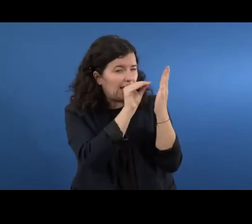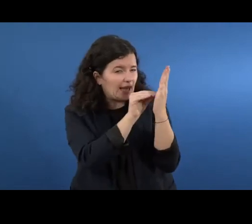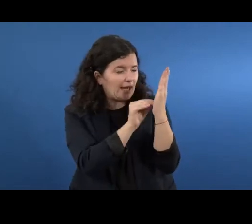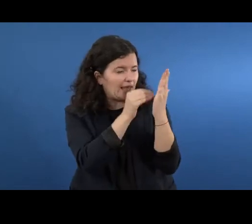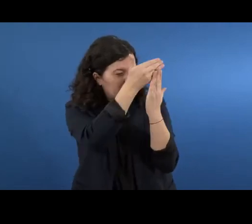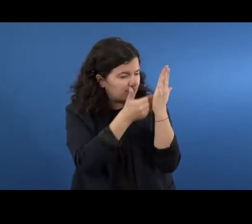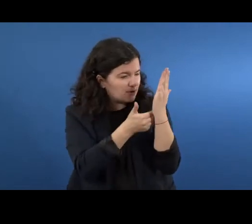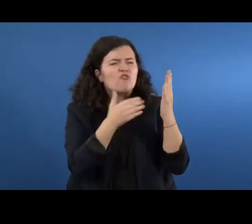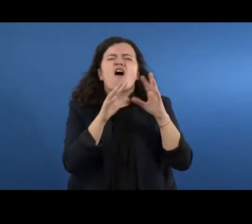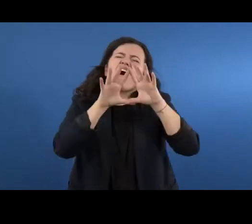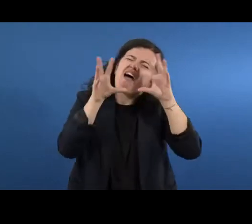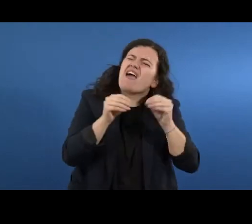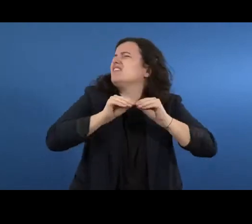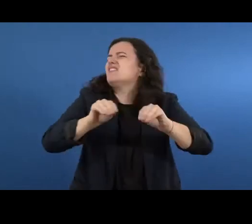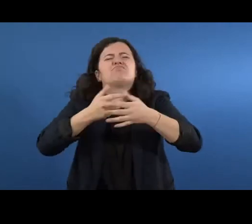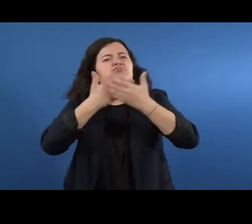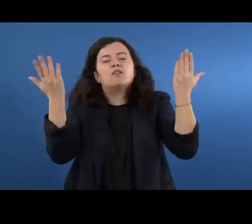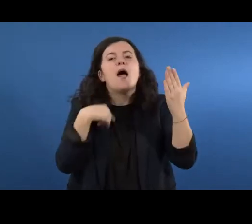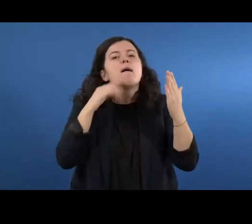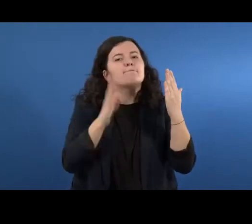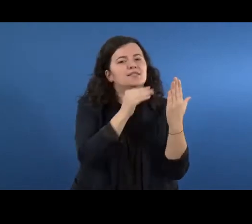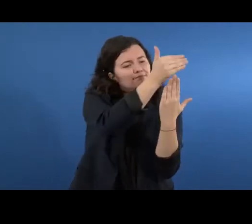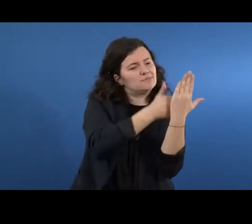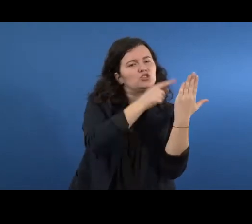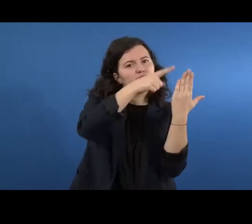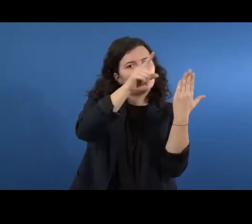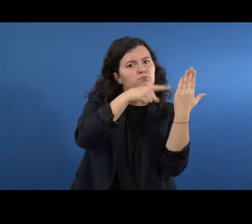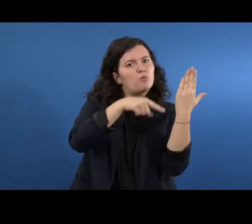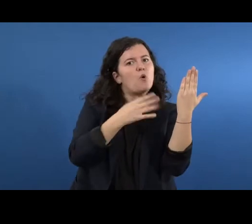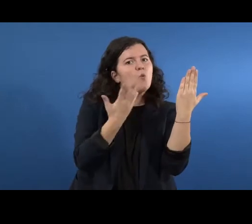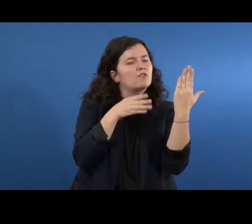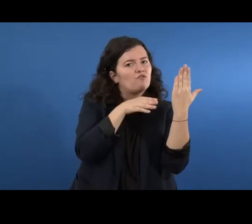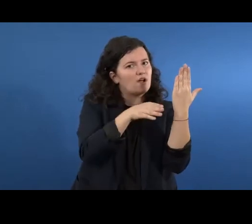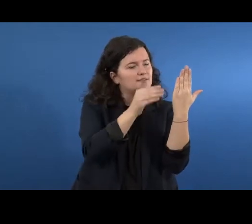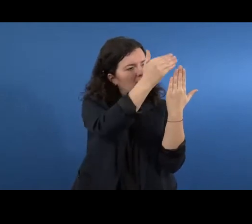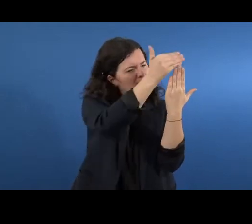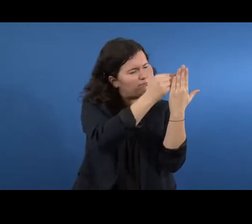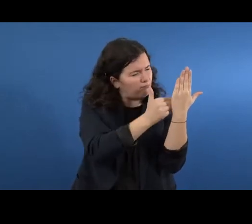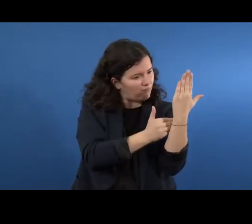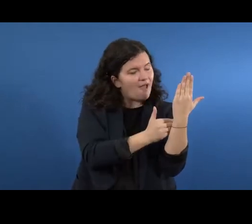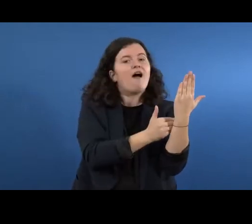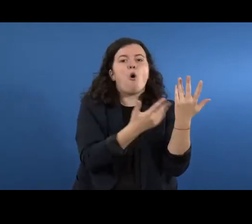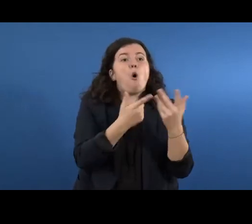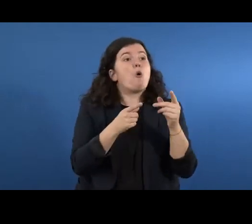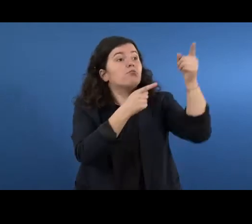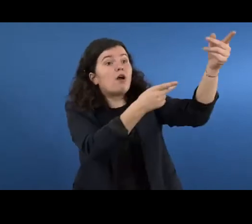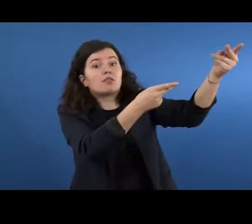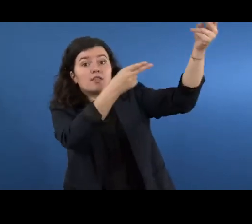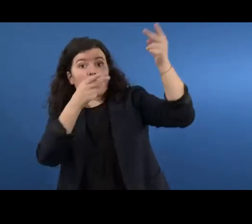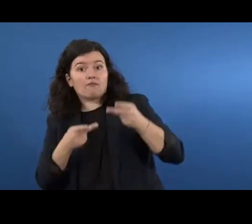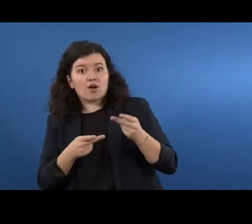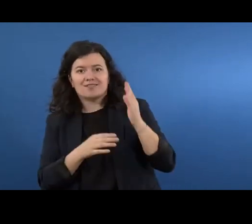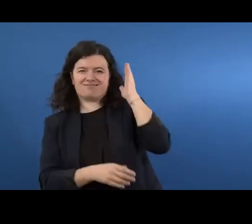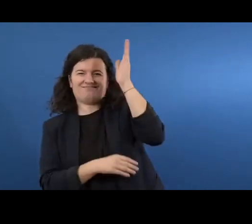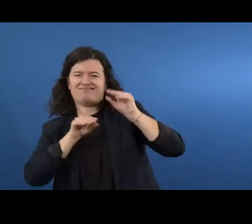be content that is produced in the premises or for external providers, to make sure that they are